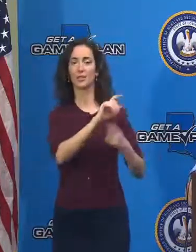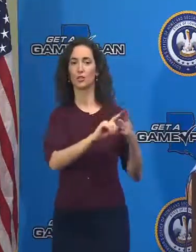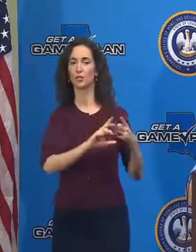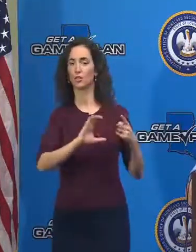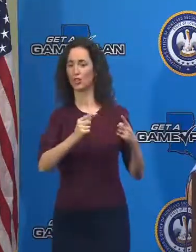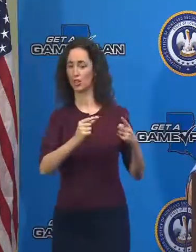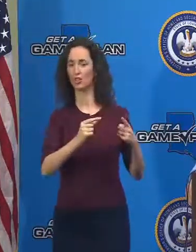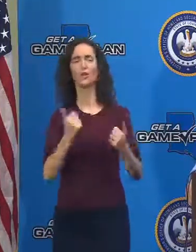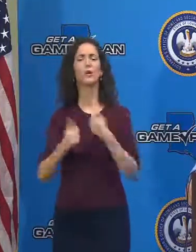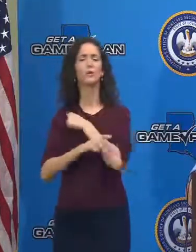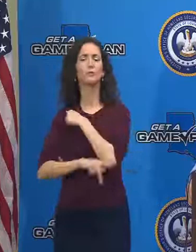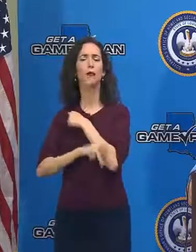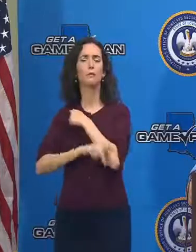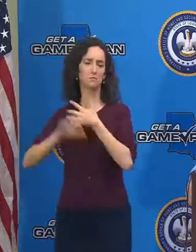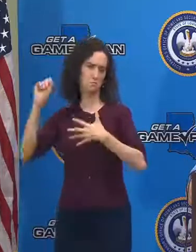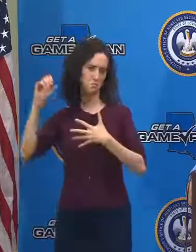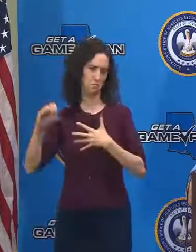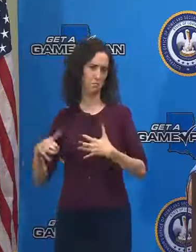7 parishes: